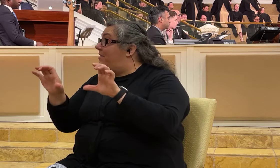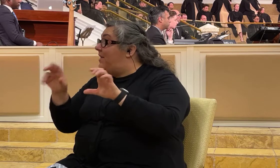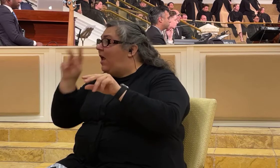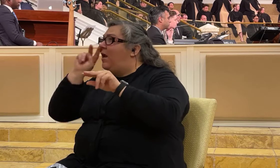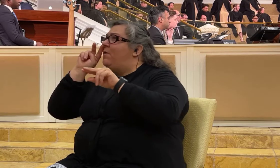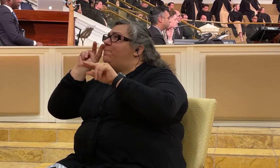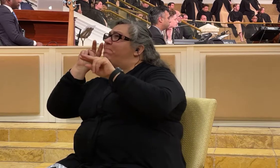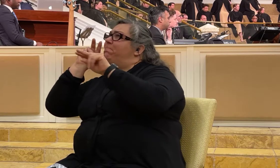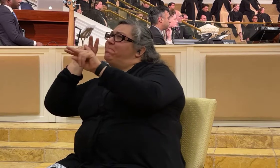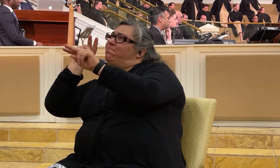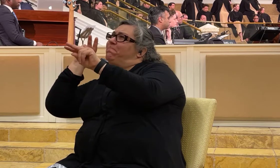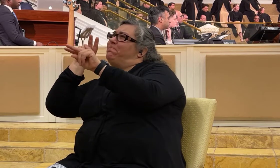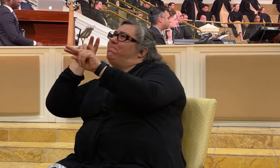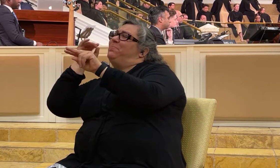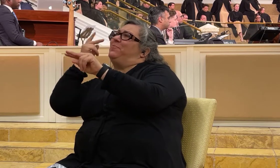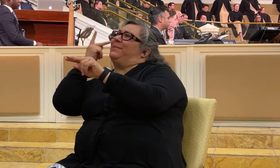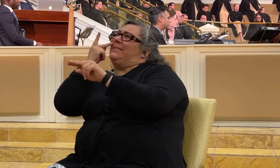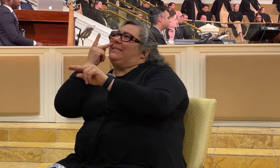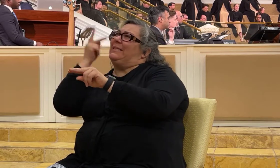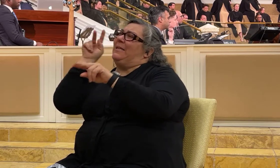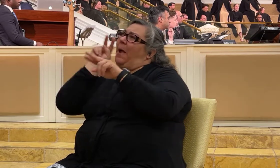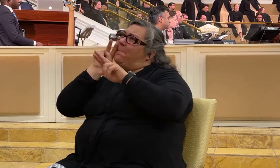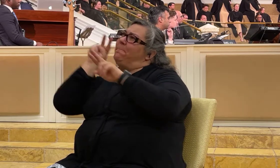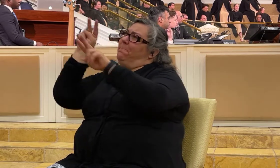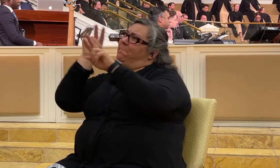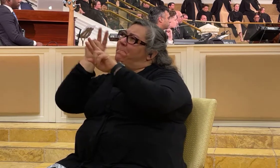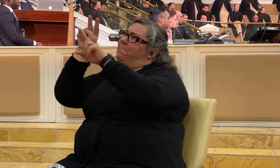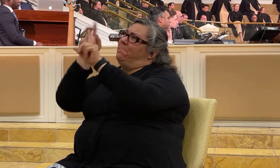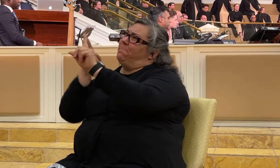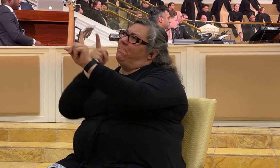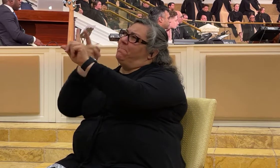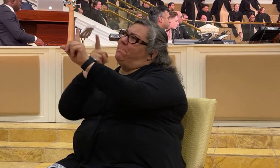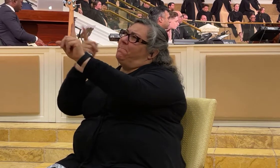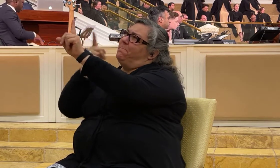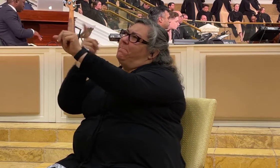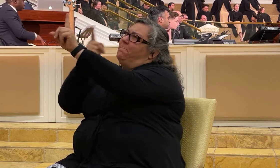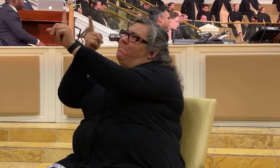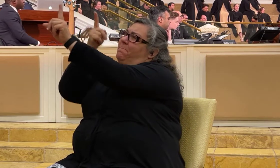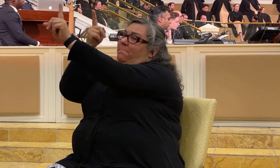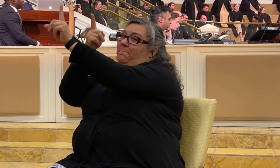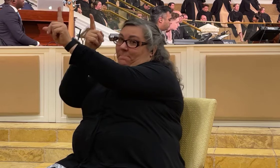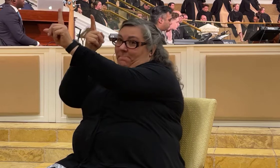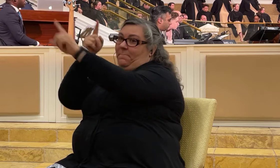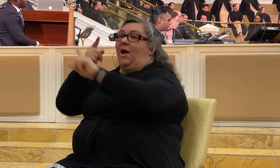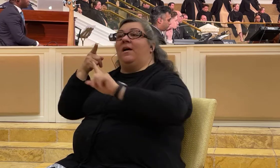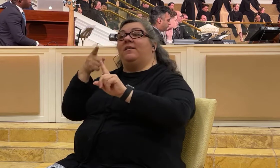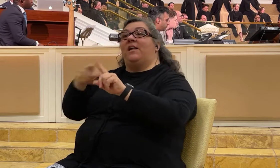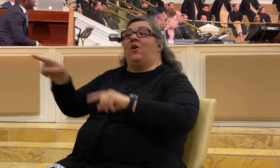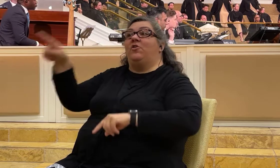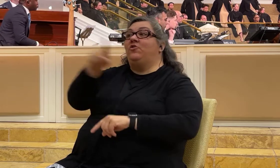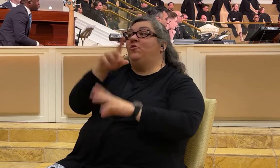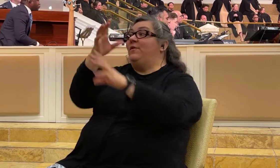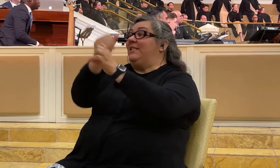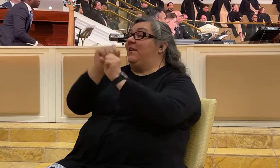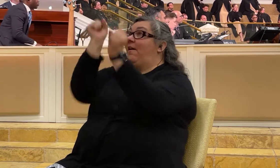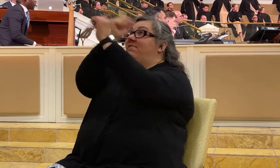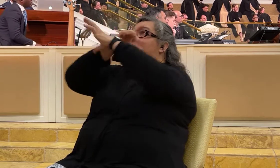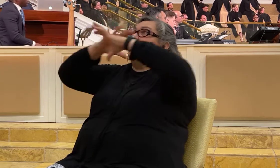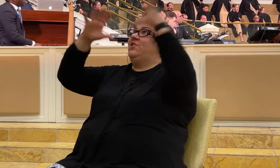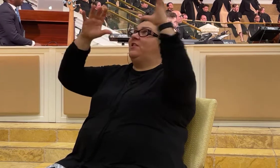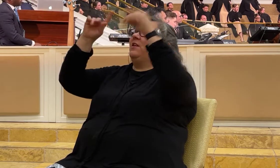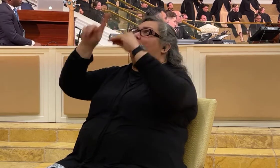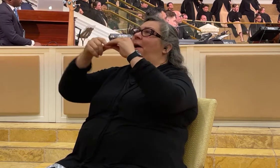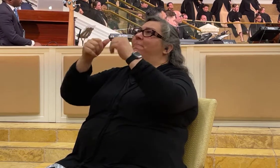highest points the lower upward. Until you get a vision of the high, until you can hear what I'm saying to you